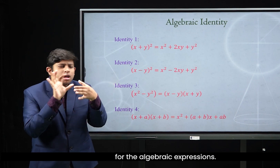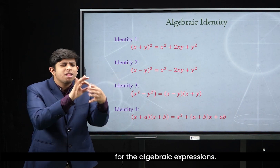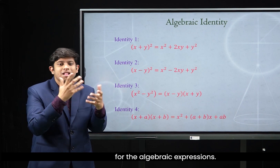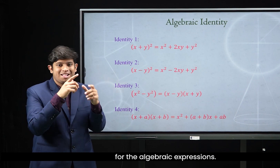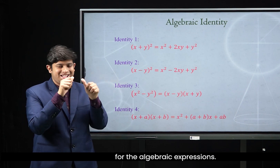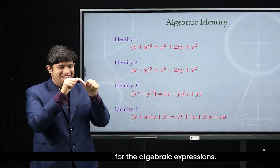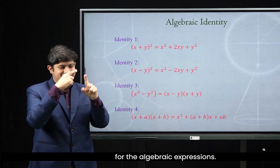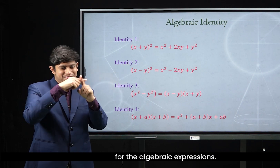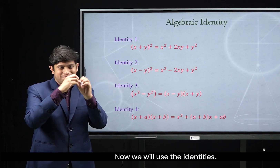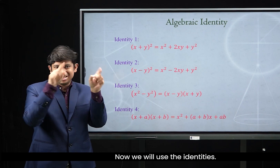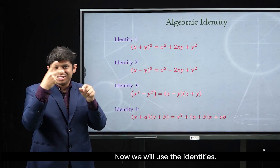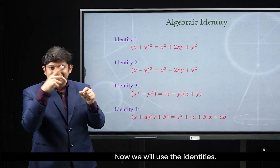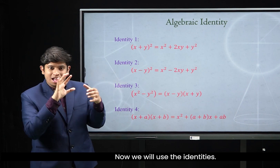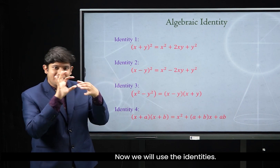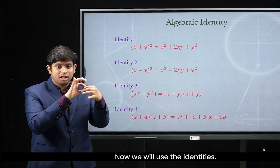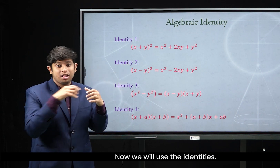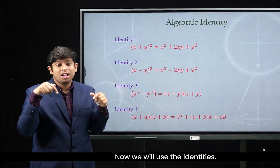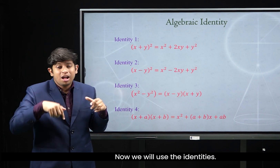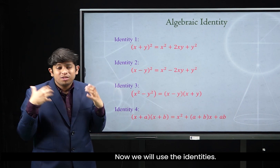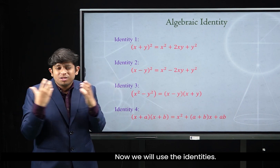expressions. Now we will use the identities.